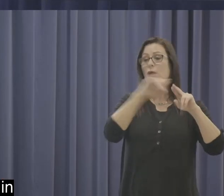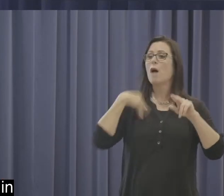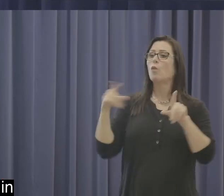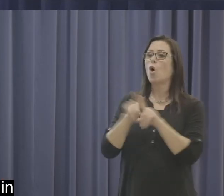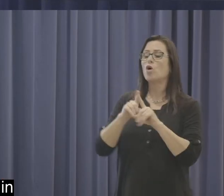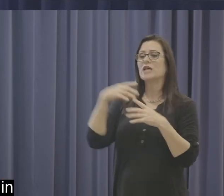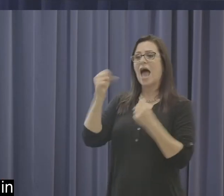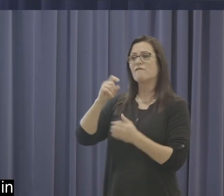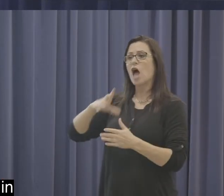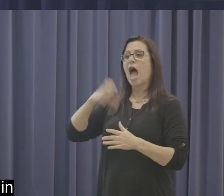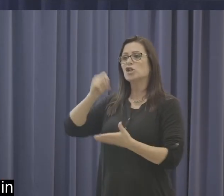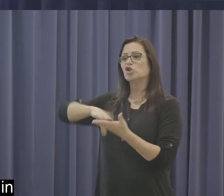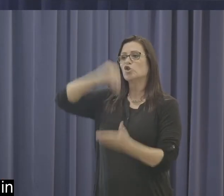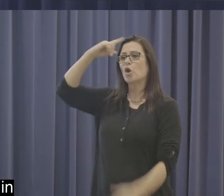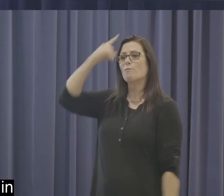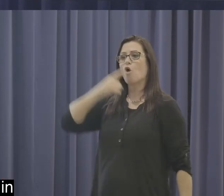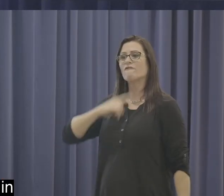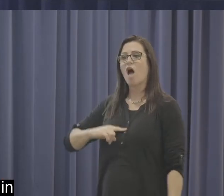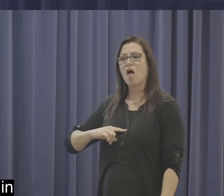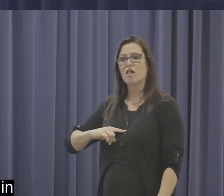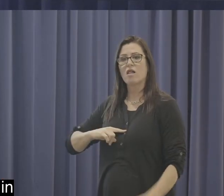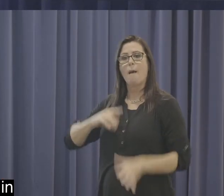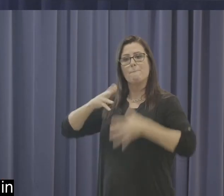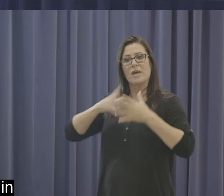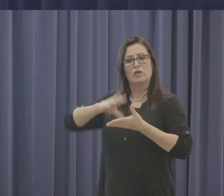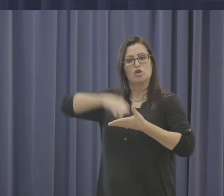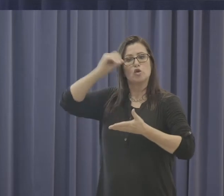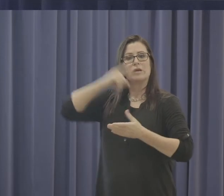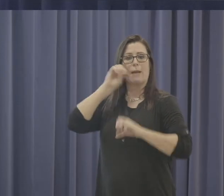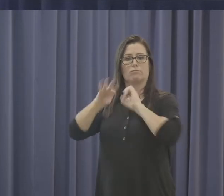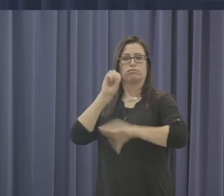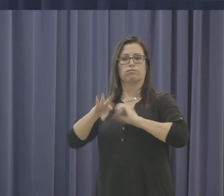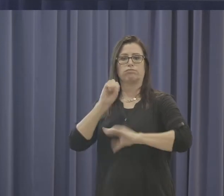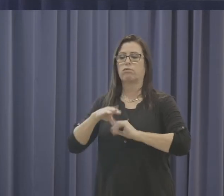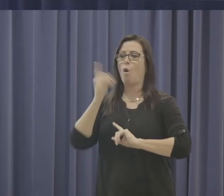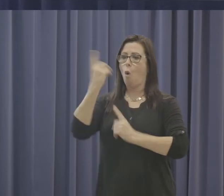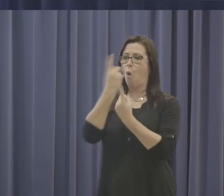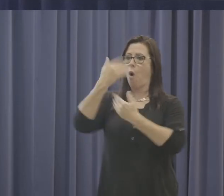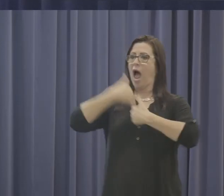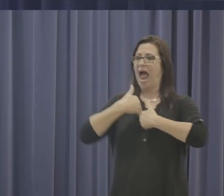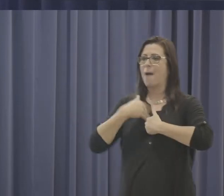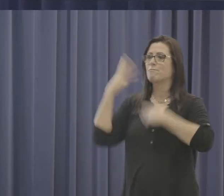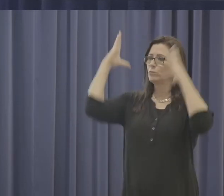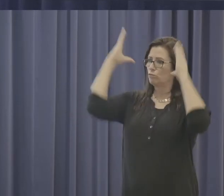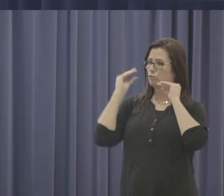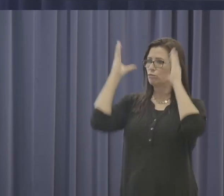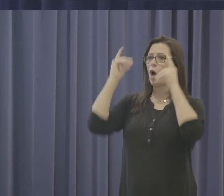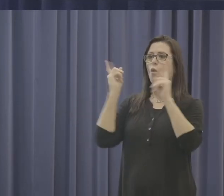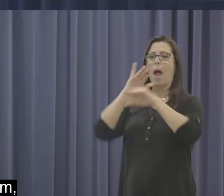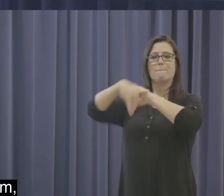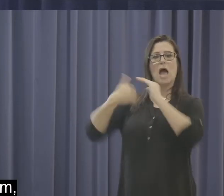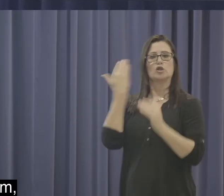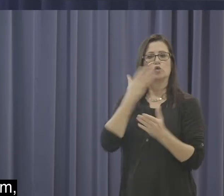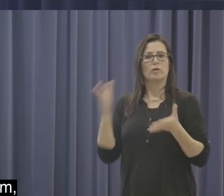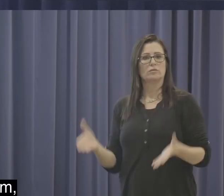where students could enter in information about themselves, their hearing loss, and matters relating to school. So